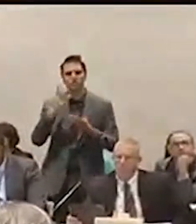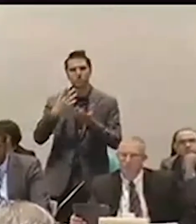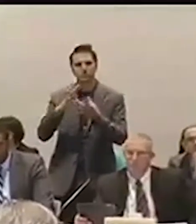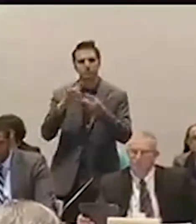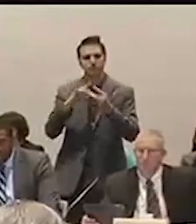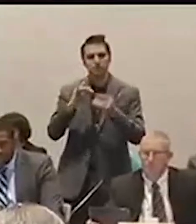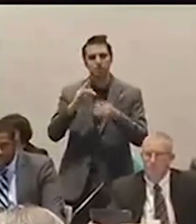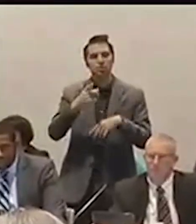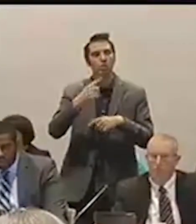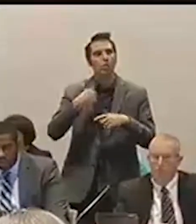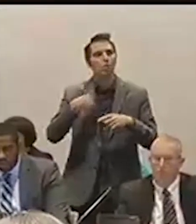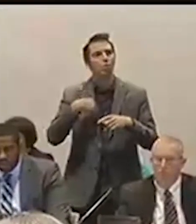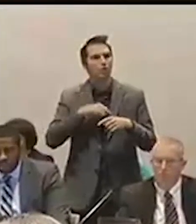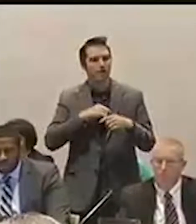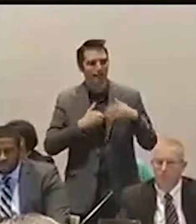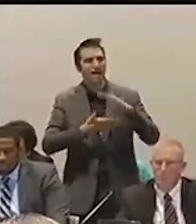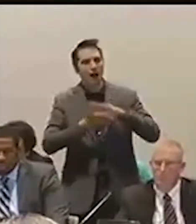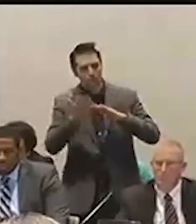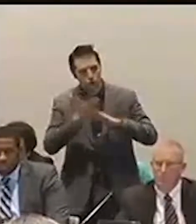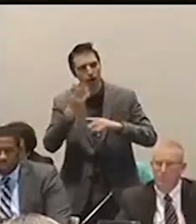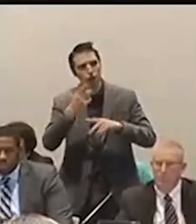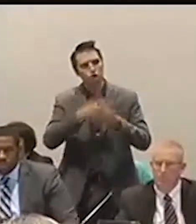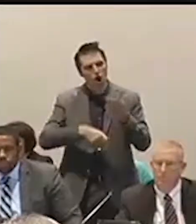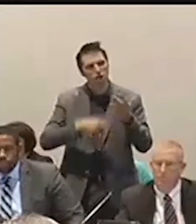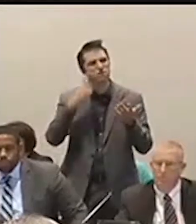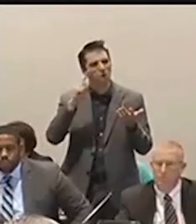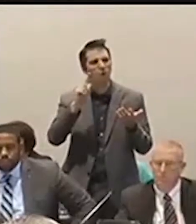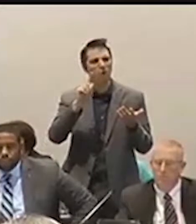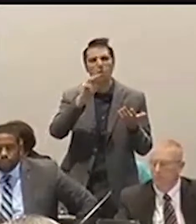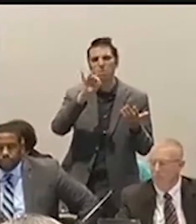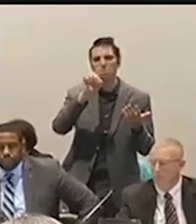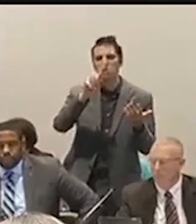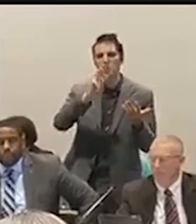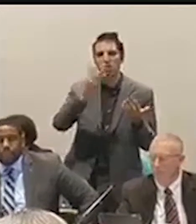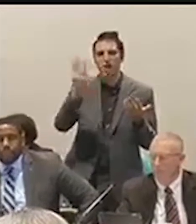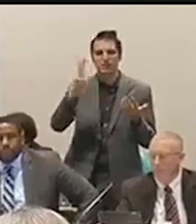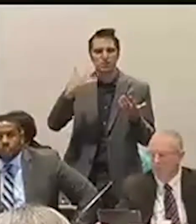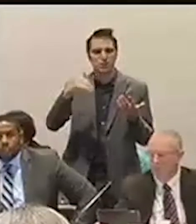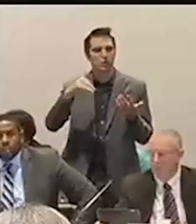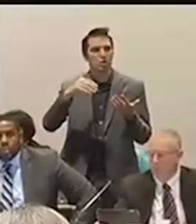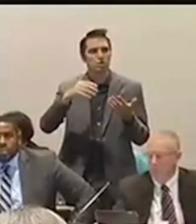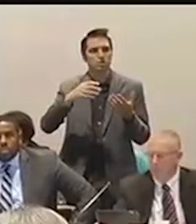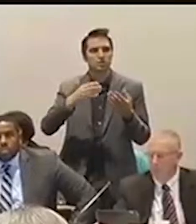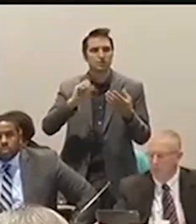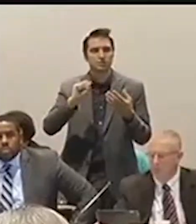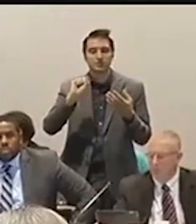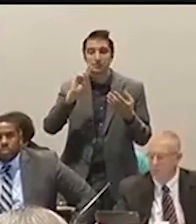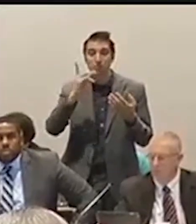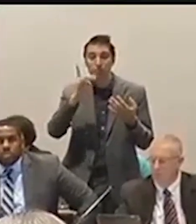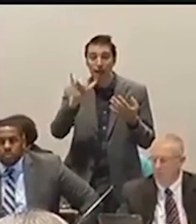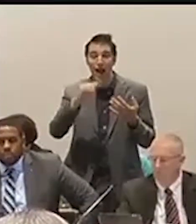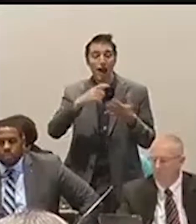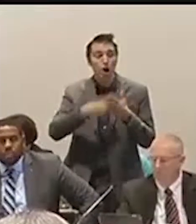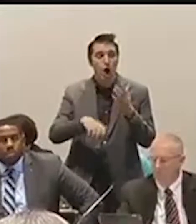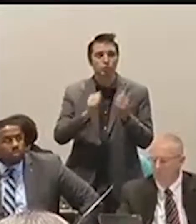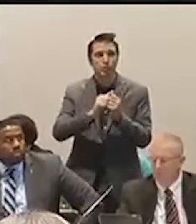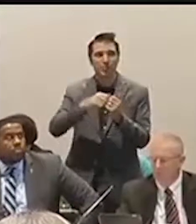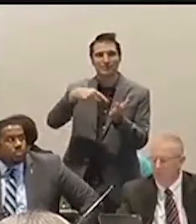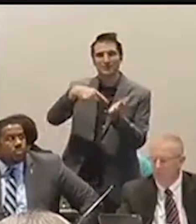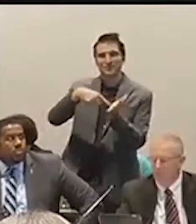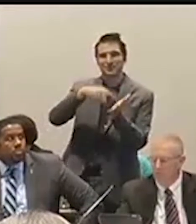operating costs. We've got pretty enormous, for the Midwest, pretty enormous supply costs and capital costs associated with the debt